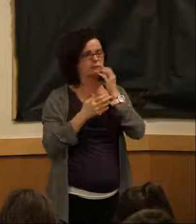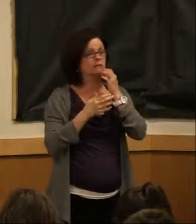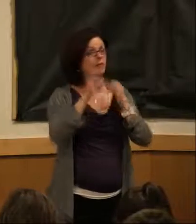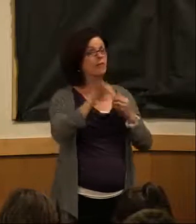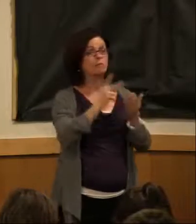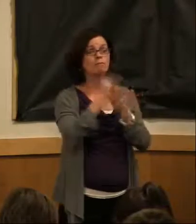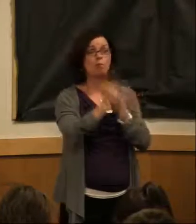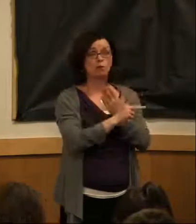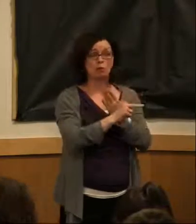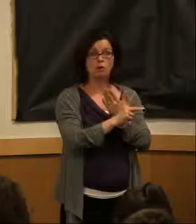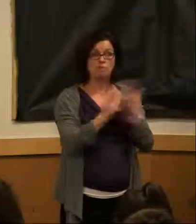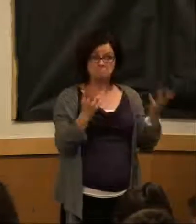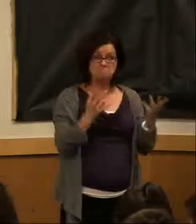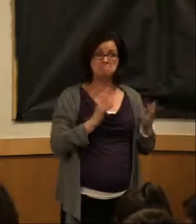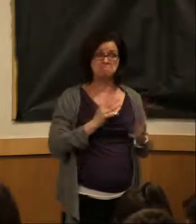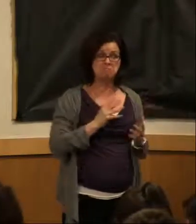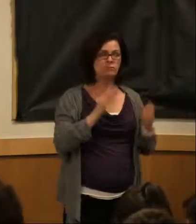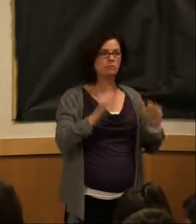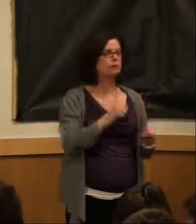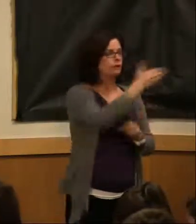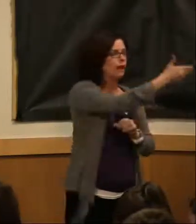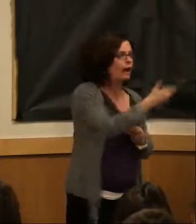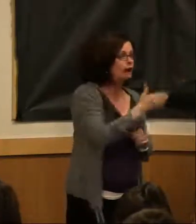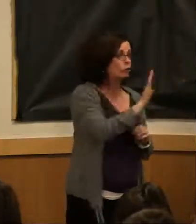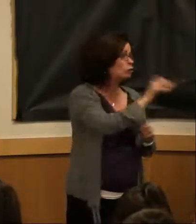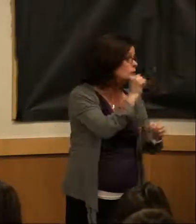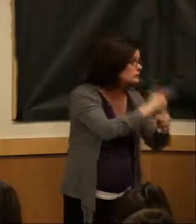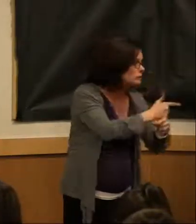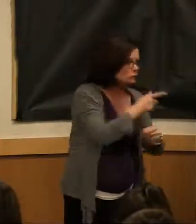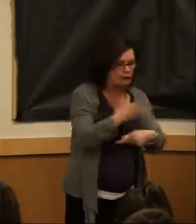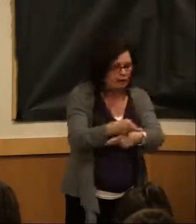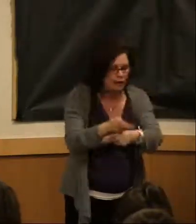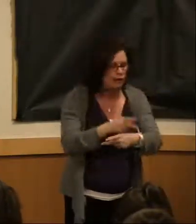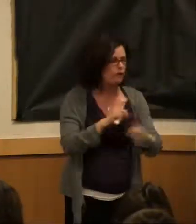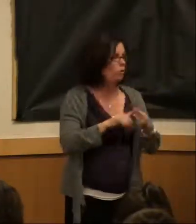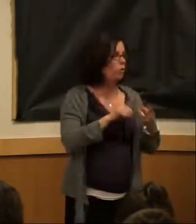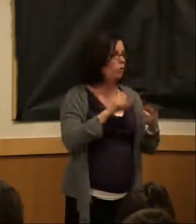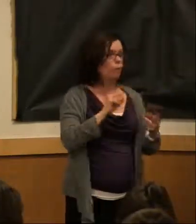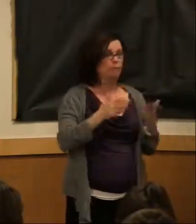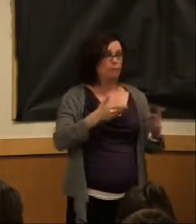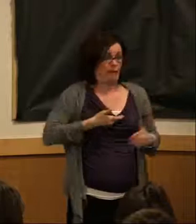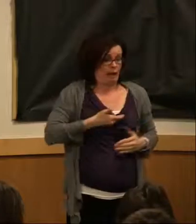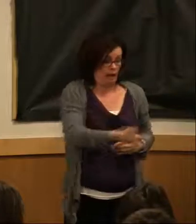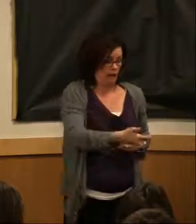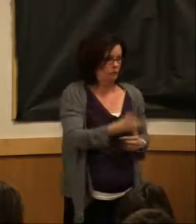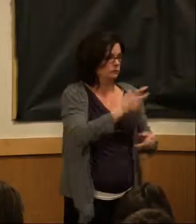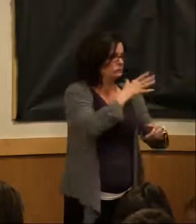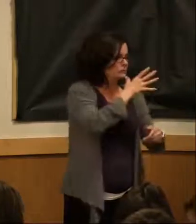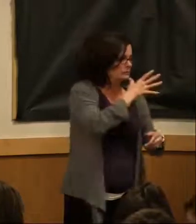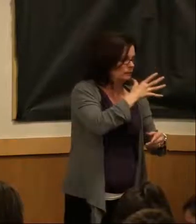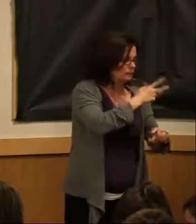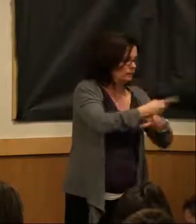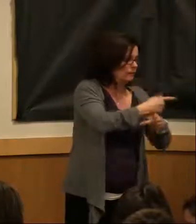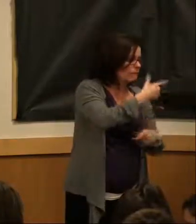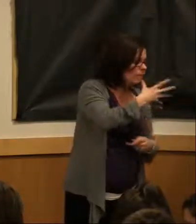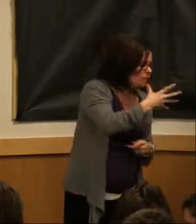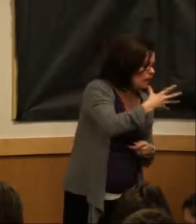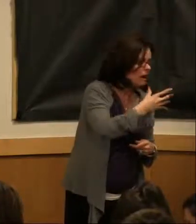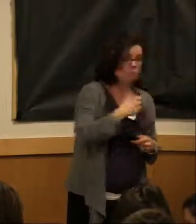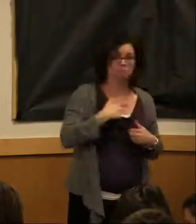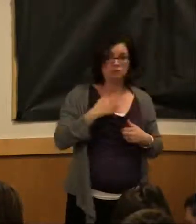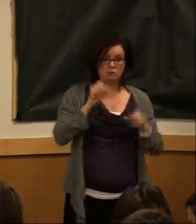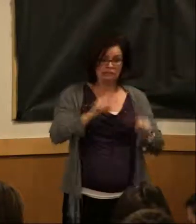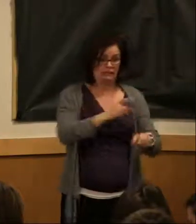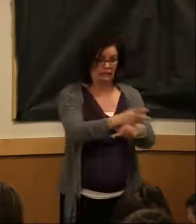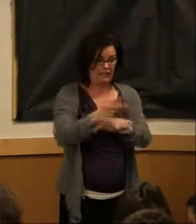hire your sister to take care of you, or you to take care of your mom, or you to get paid to take care of your family